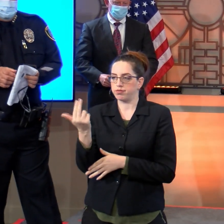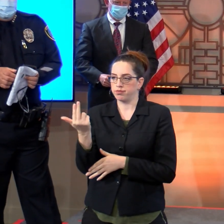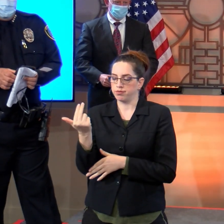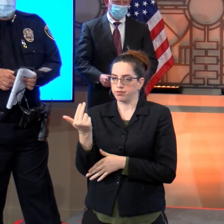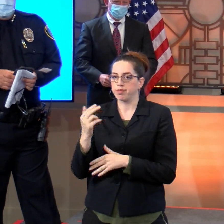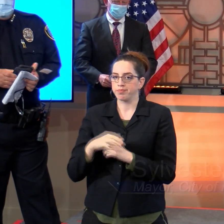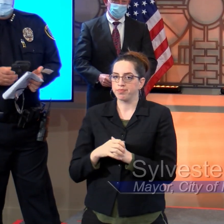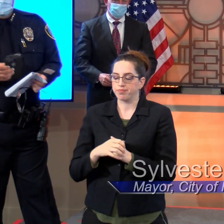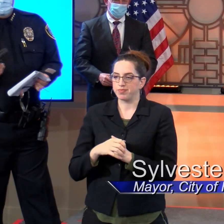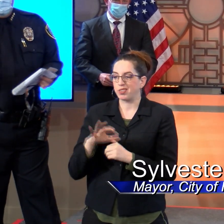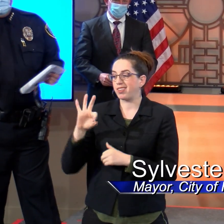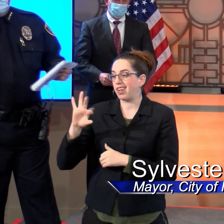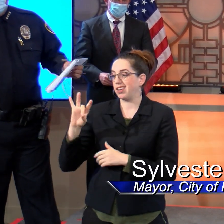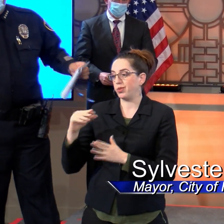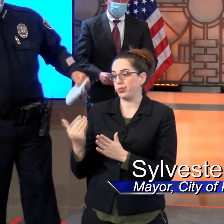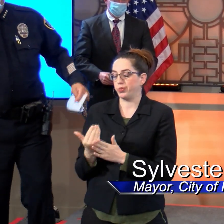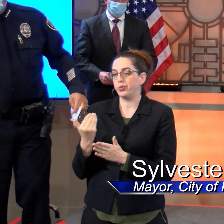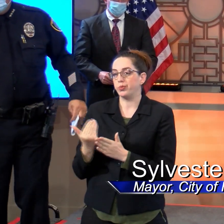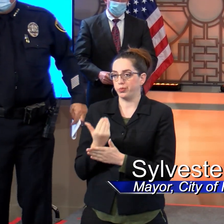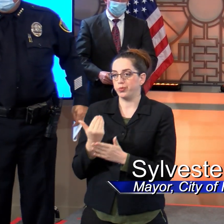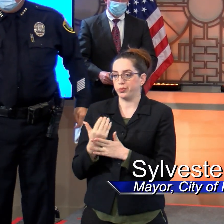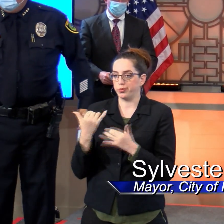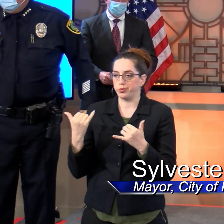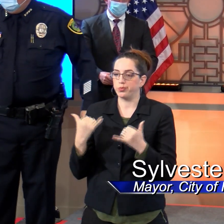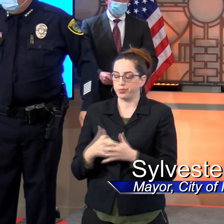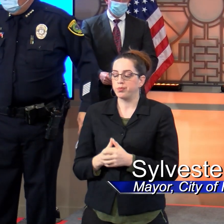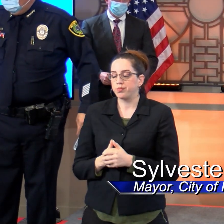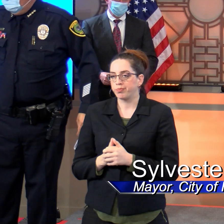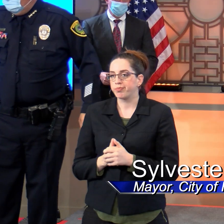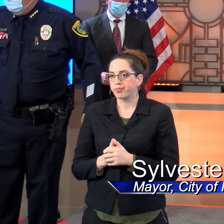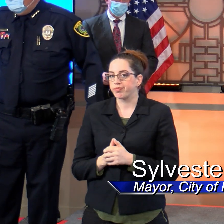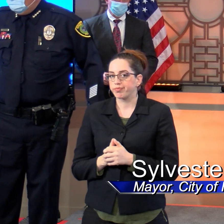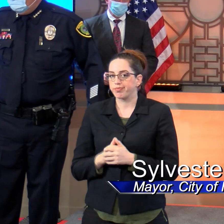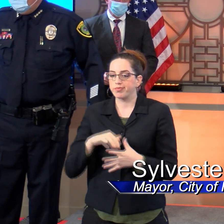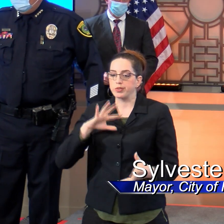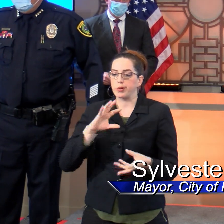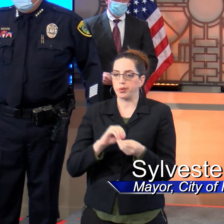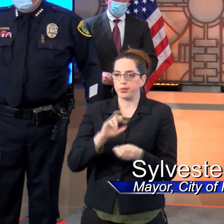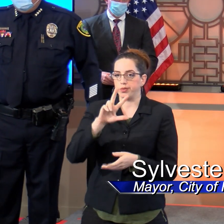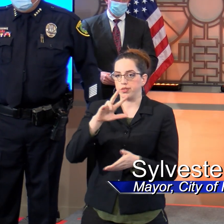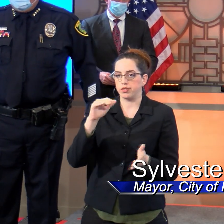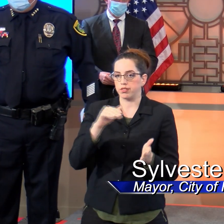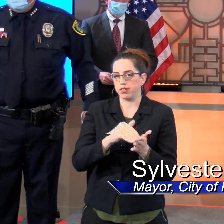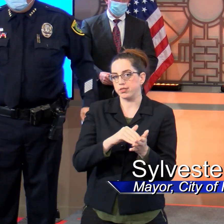3,613. So that's 98 new cases being reported today, and a total count of